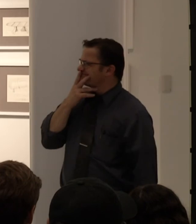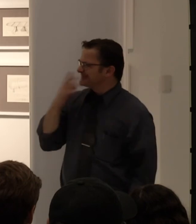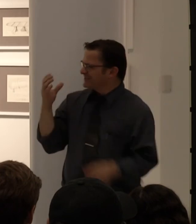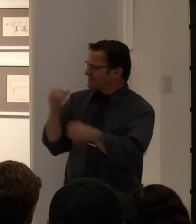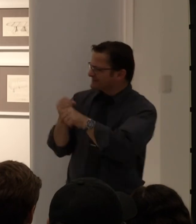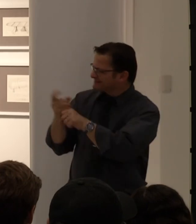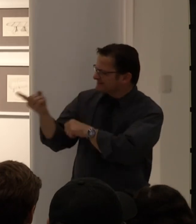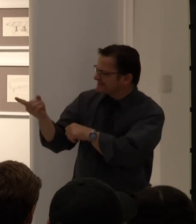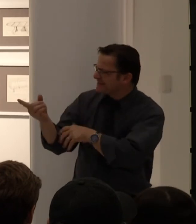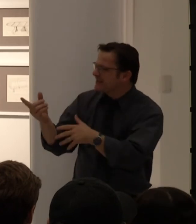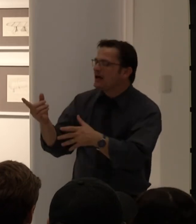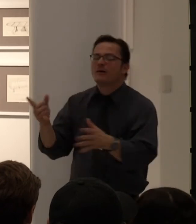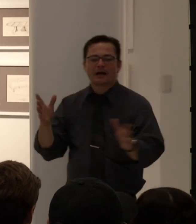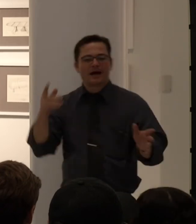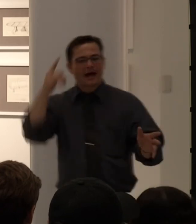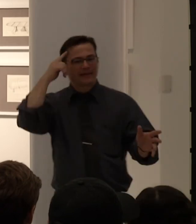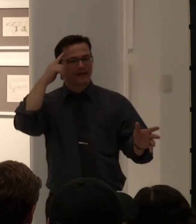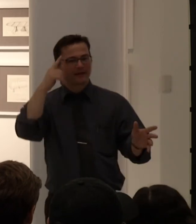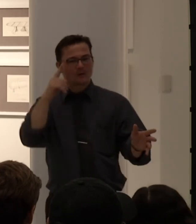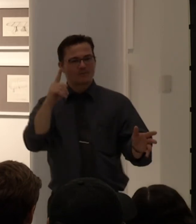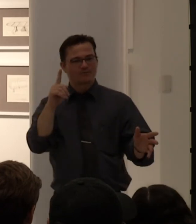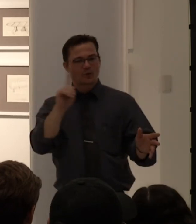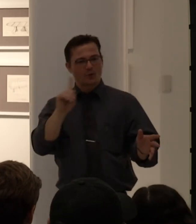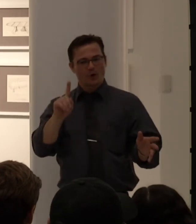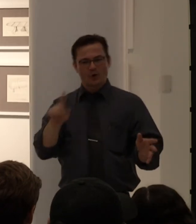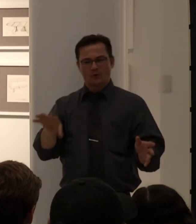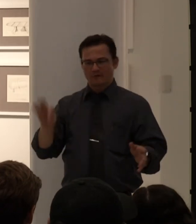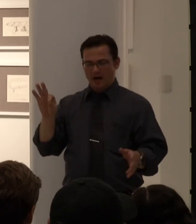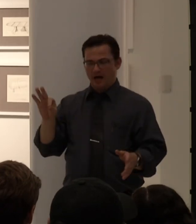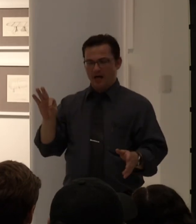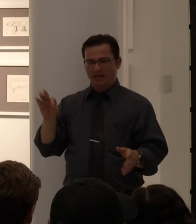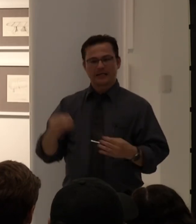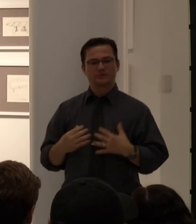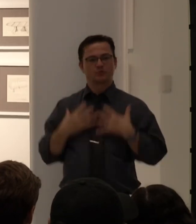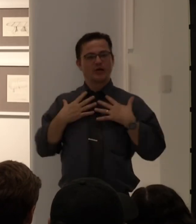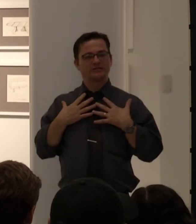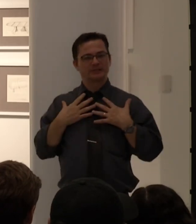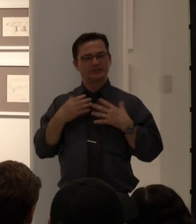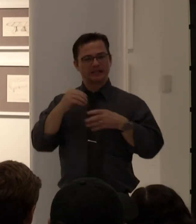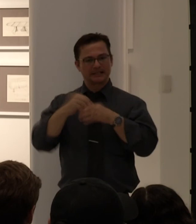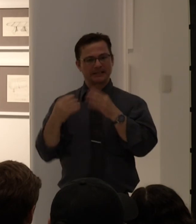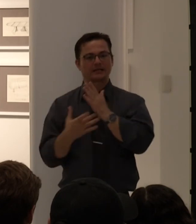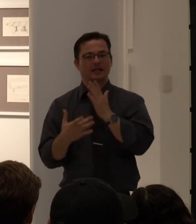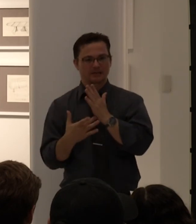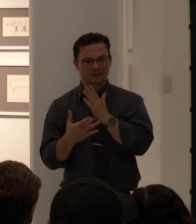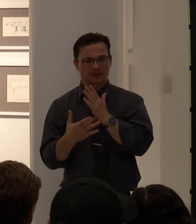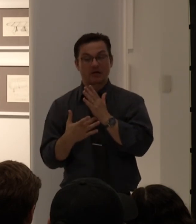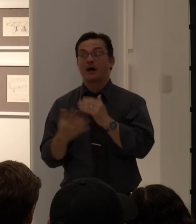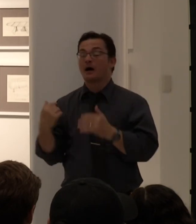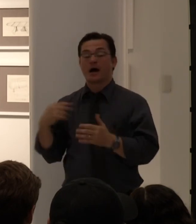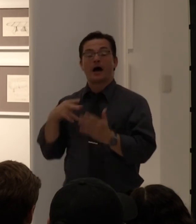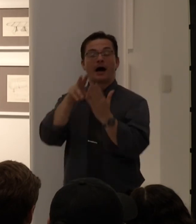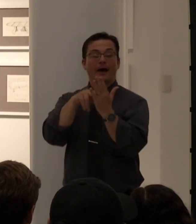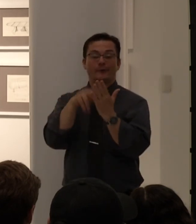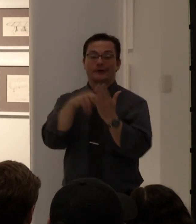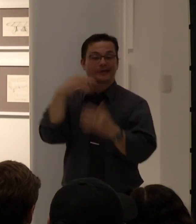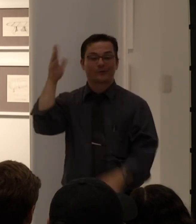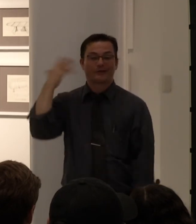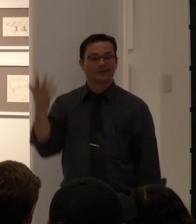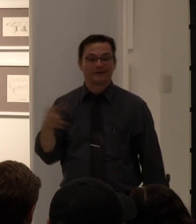I think that you're asking about where he finds inspiration in technology. Yeah. I read like